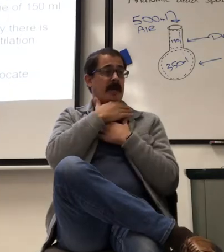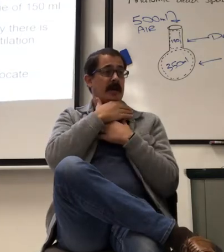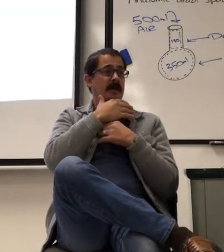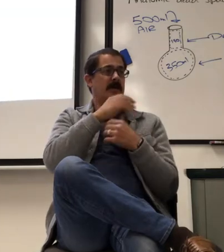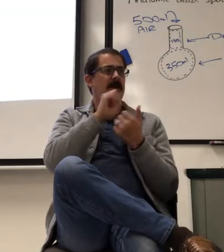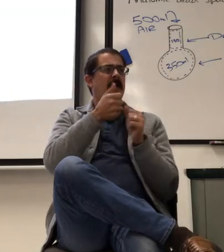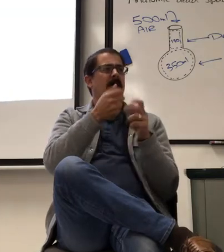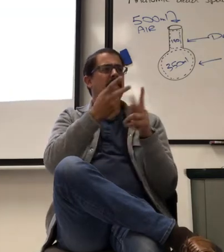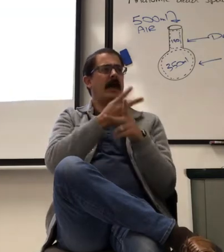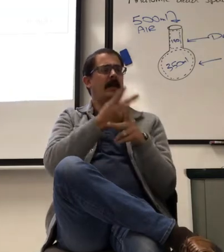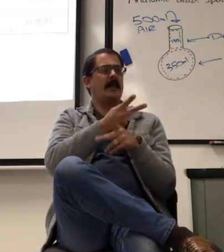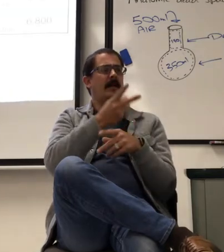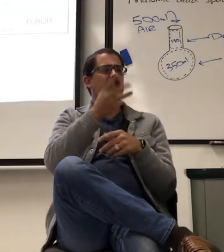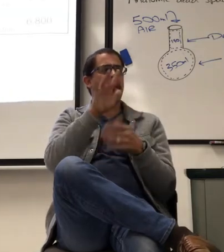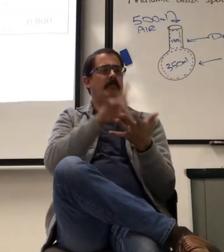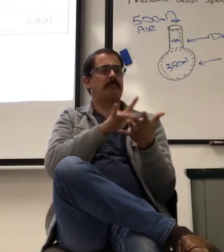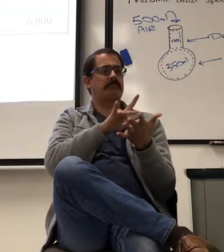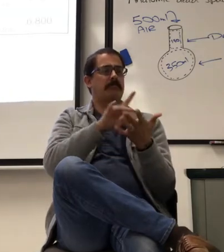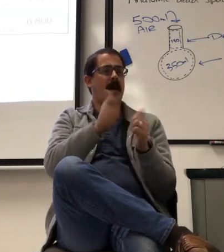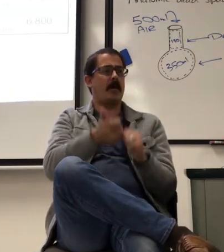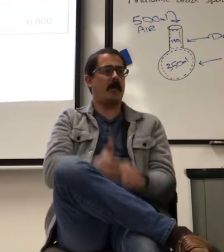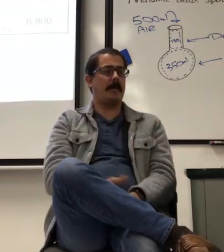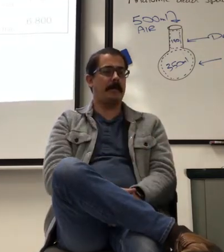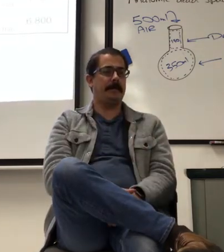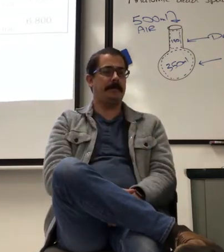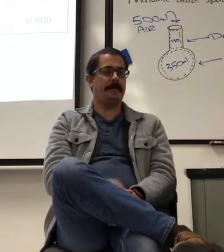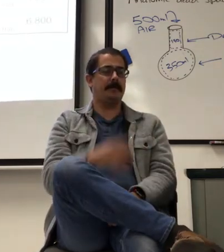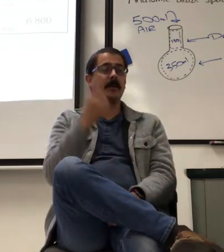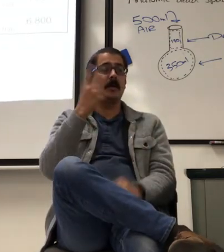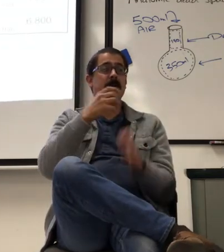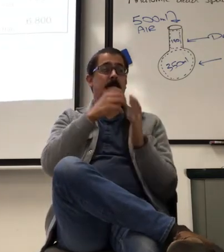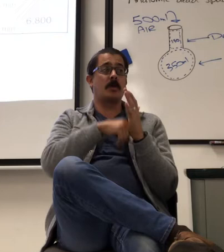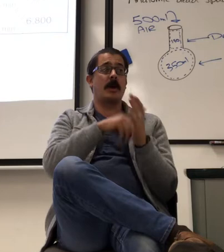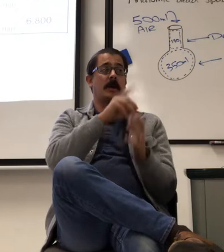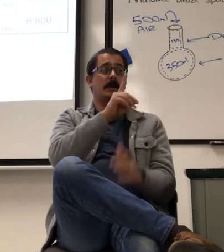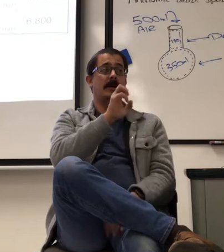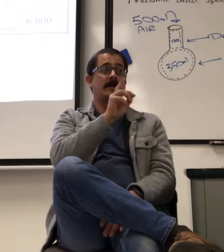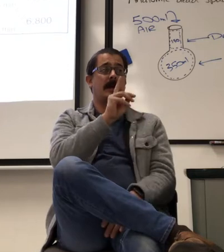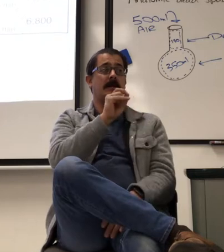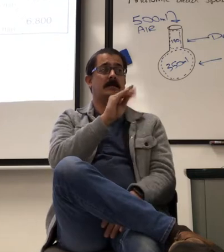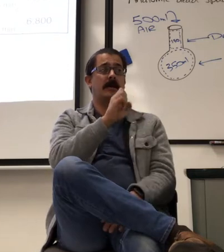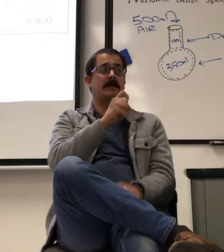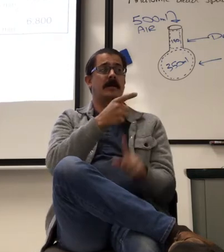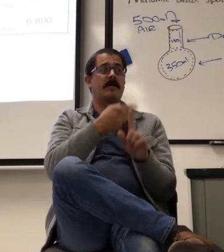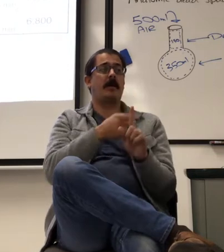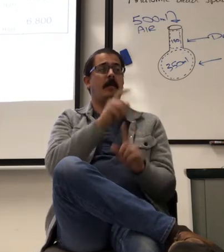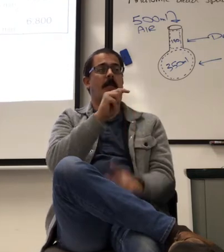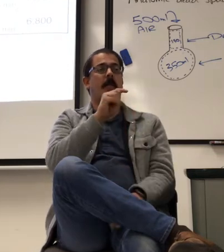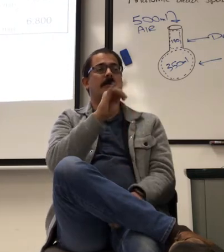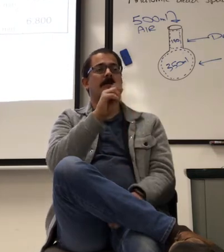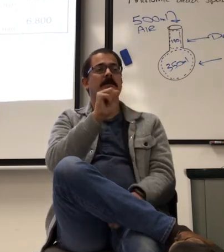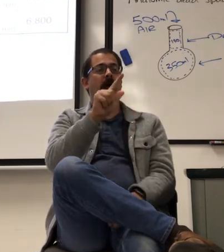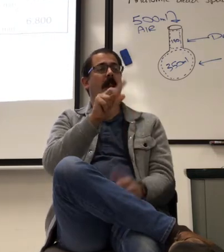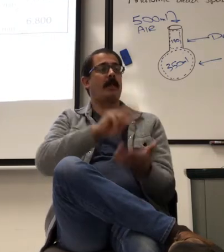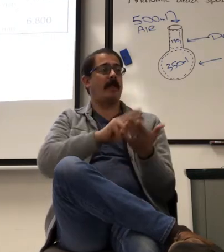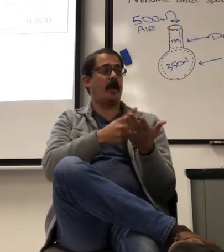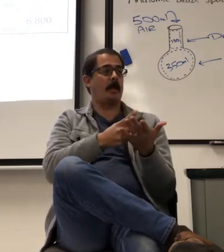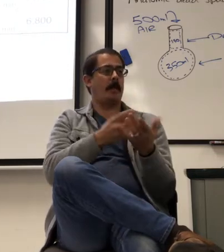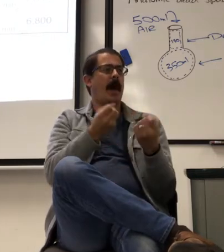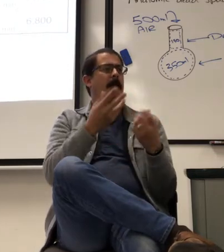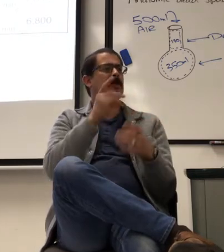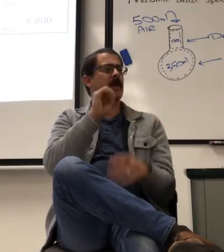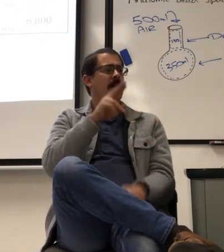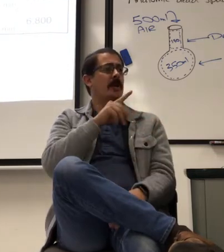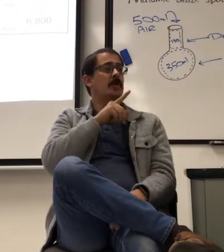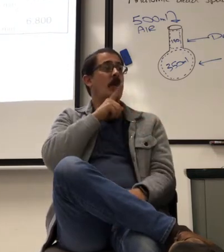how you can calculate that out is always subtracting dead space volume from tidal volume. The volume of air you